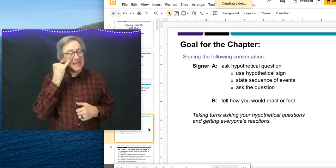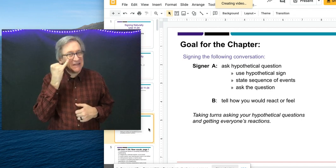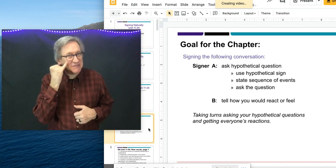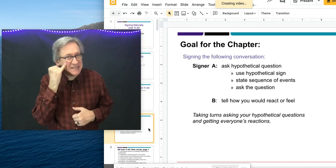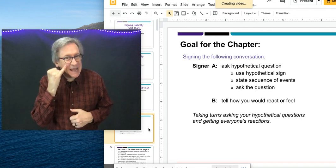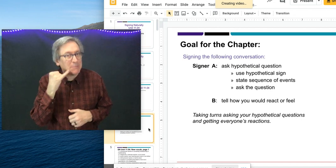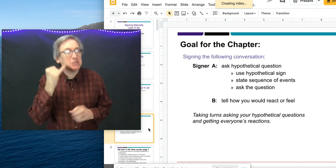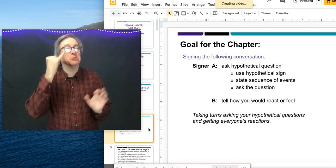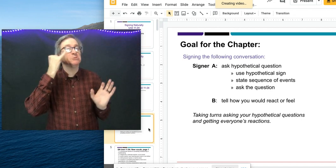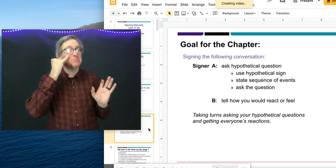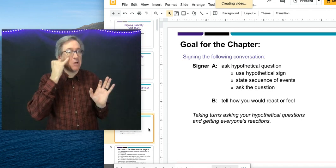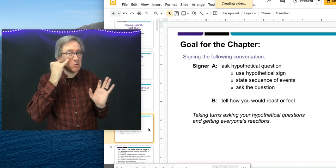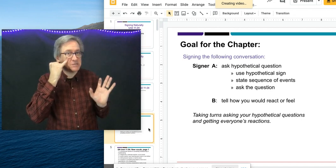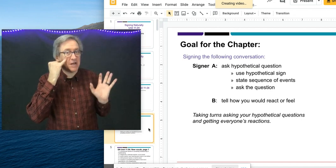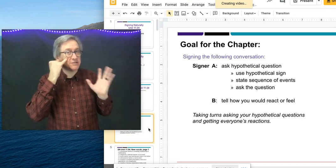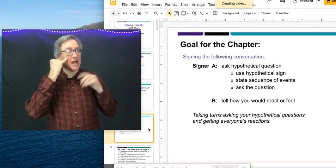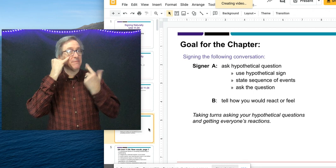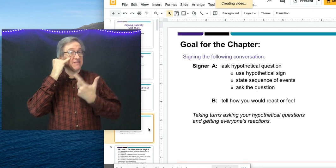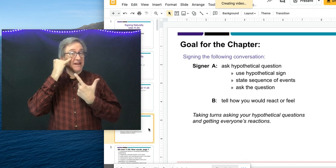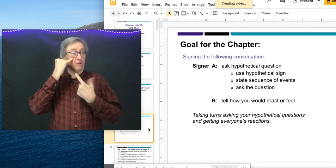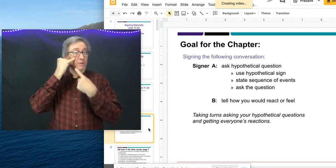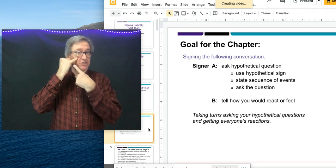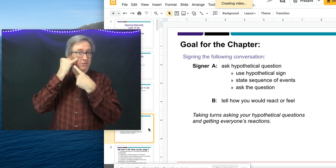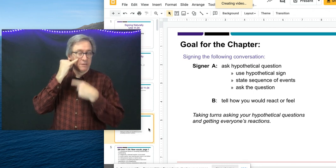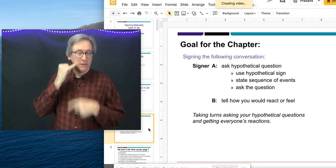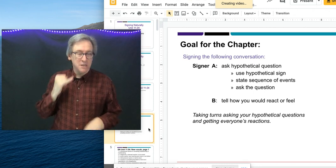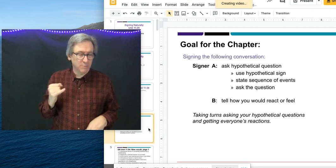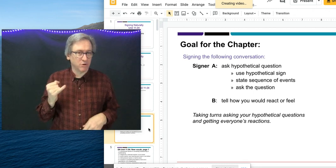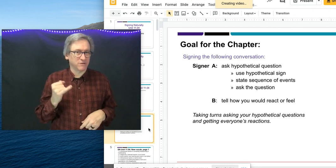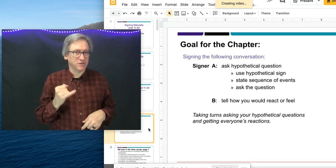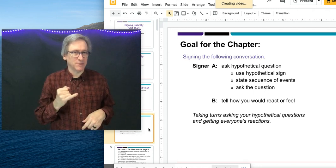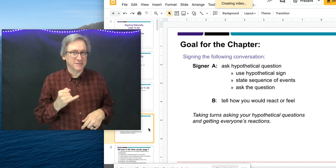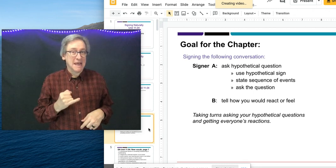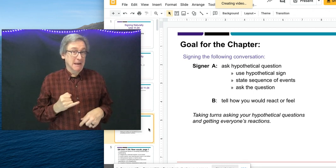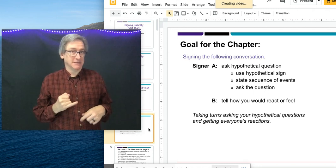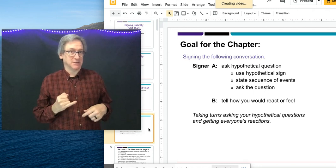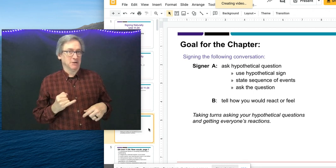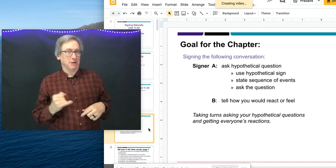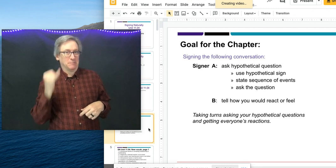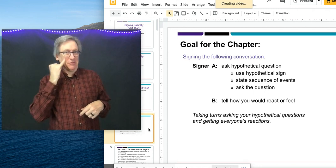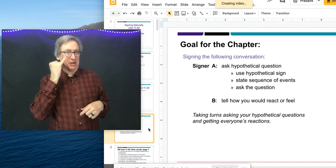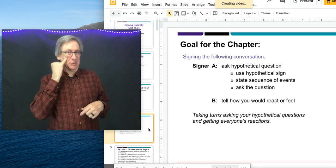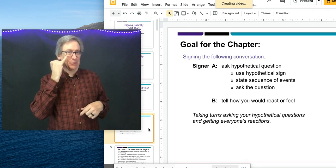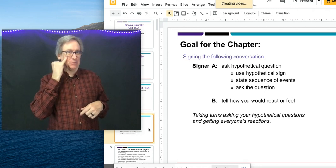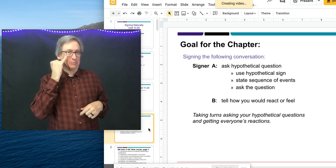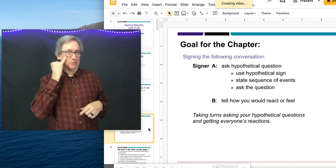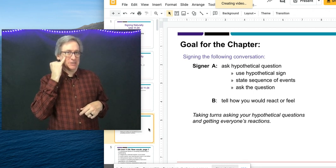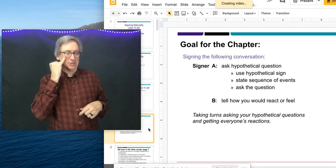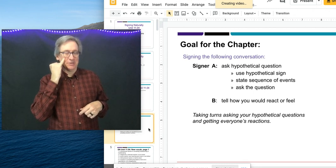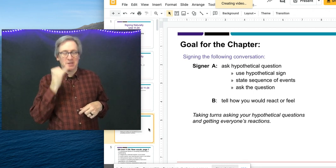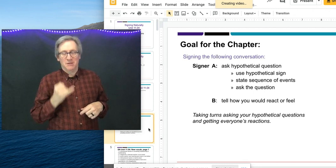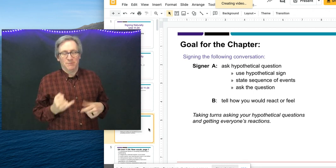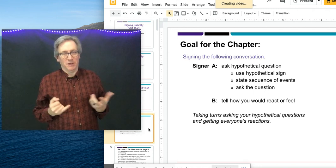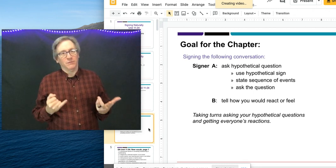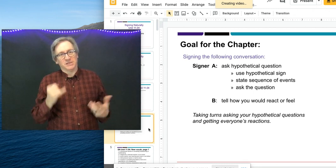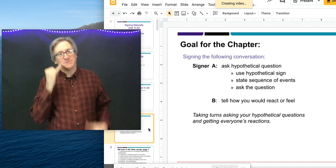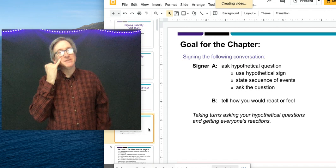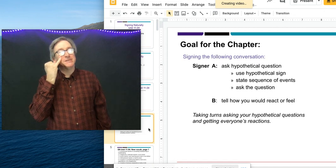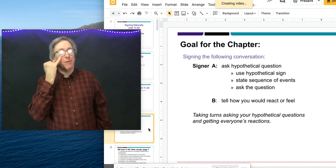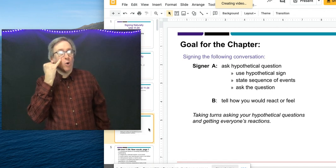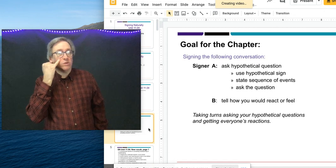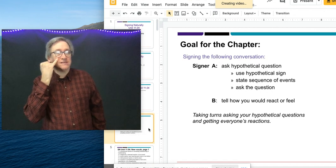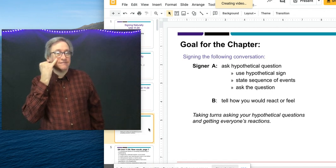what if this happened? So suppose, here's hypothetical question. The book refers to it as asking a hypothetical question, but